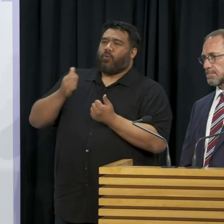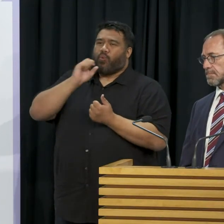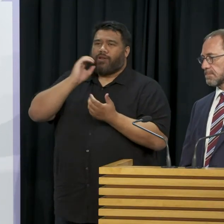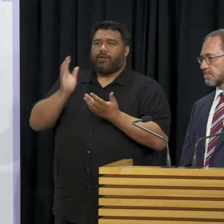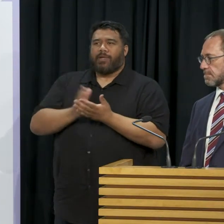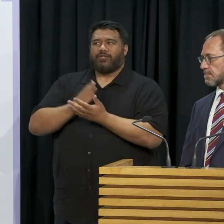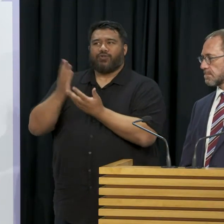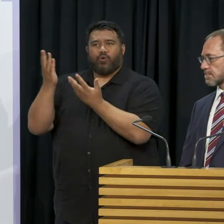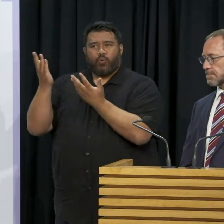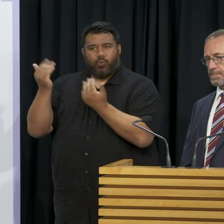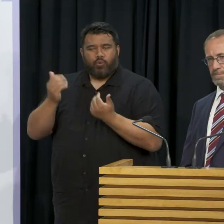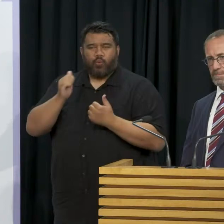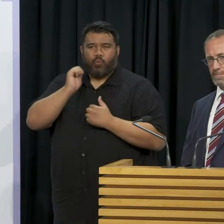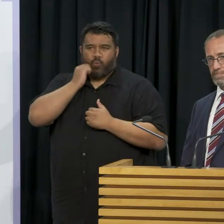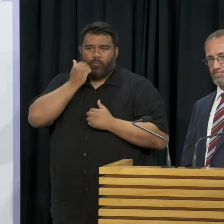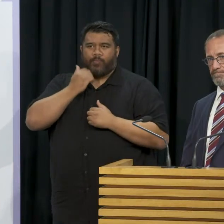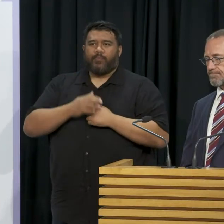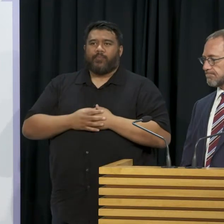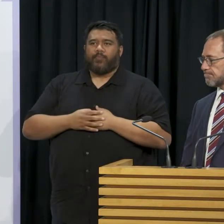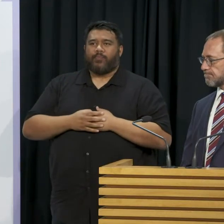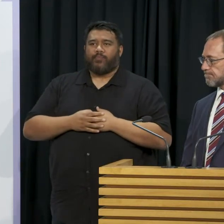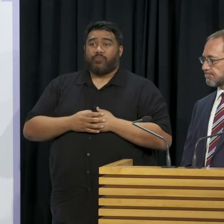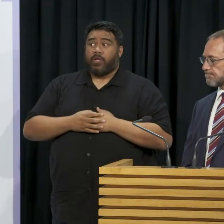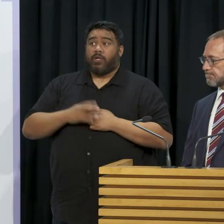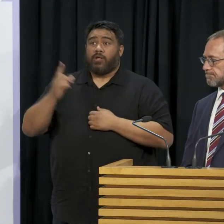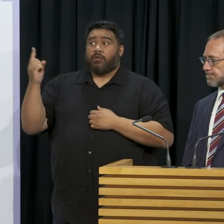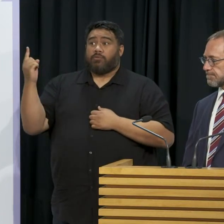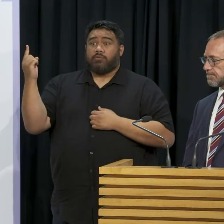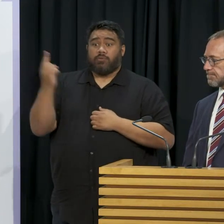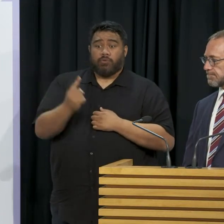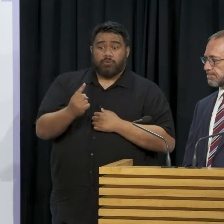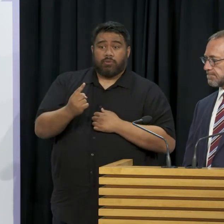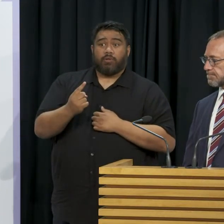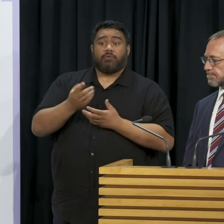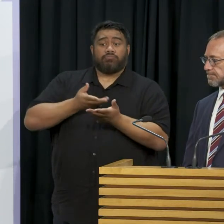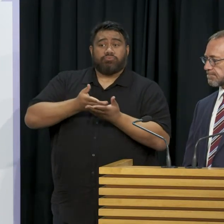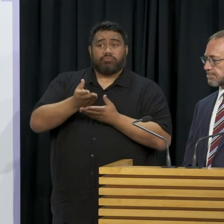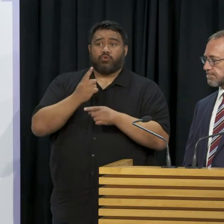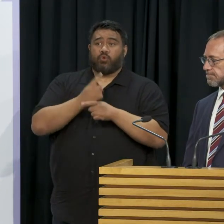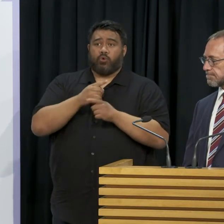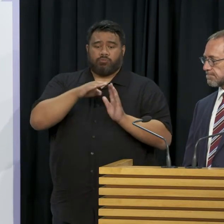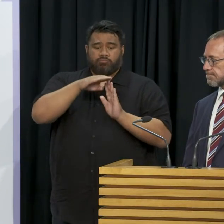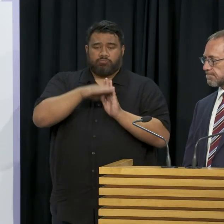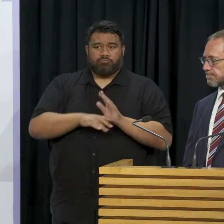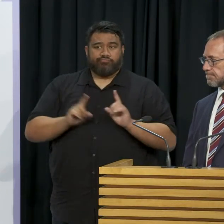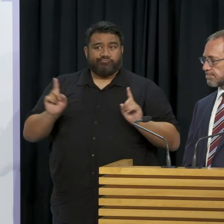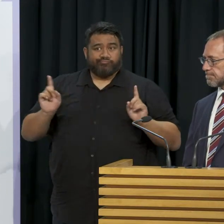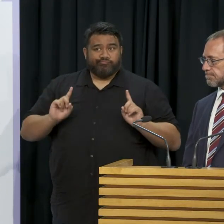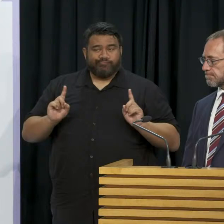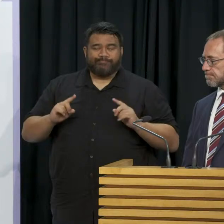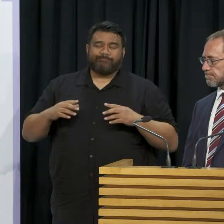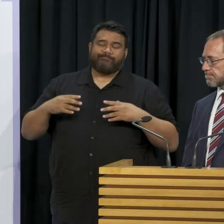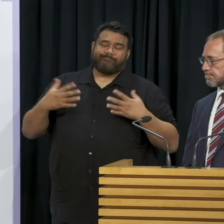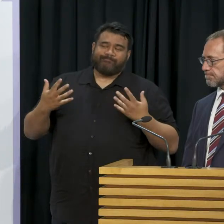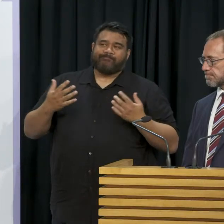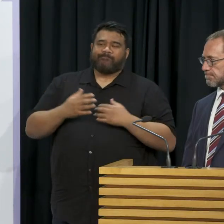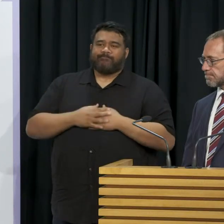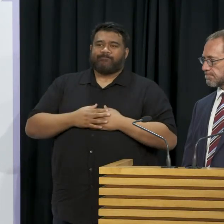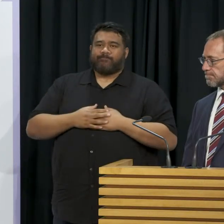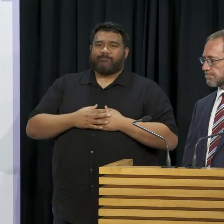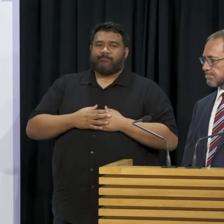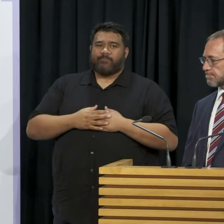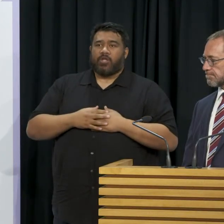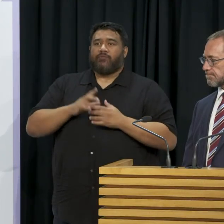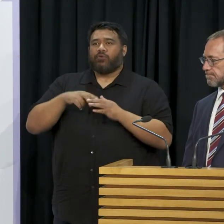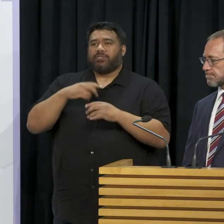is well looked after. On the agenda, as you can imagine, the impact of a lack